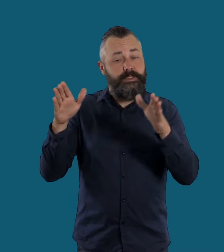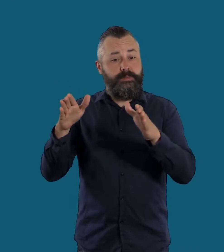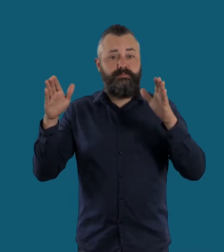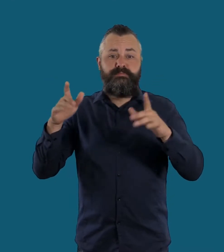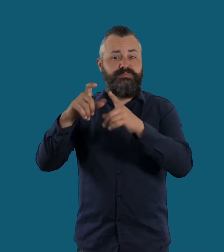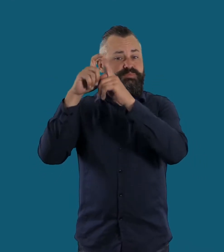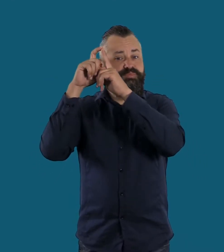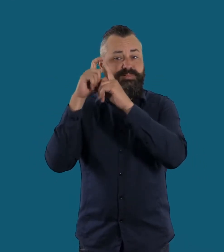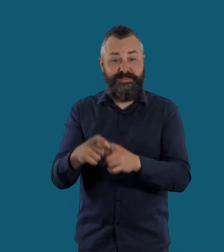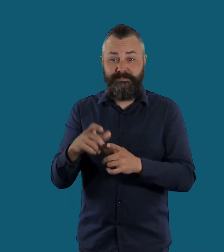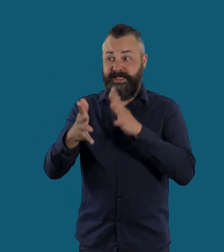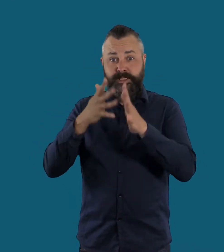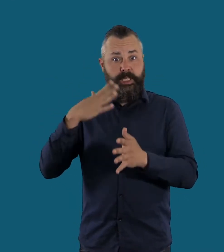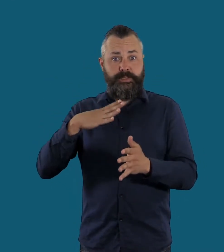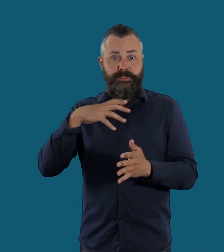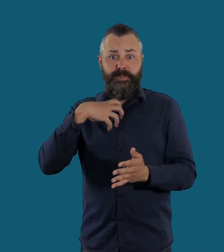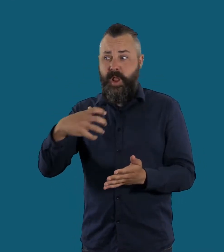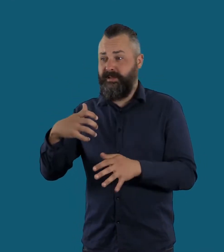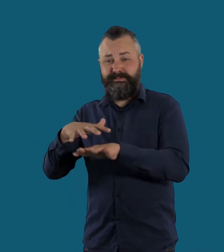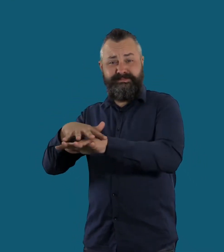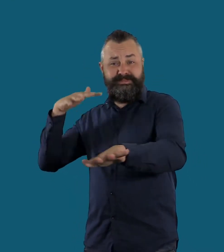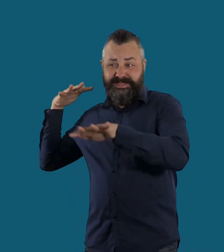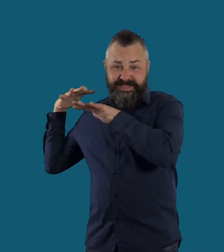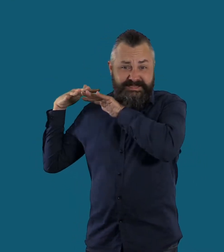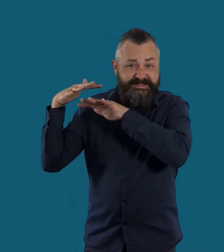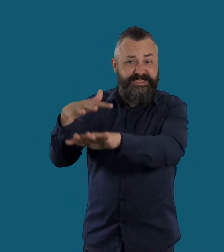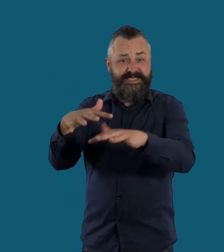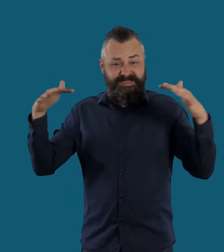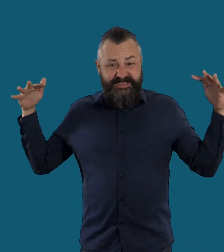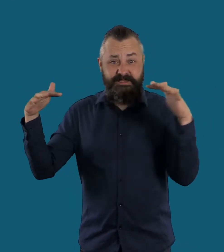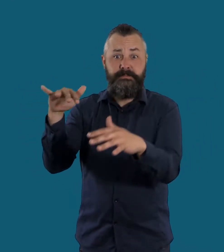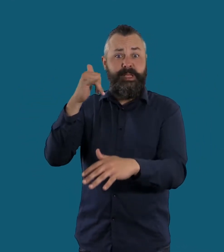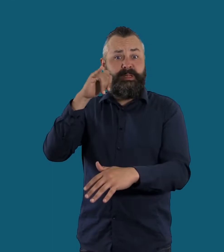and will take significant firefighting resources to bring it under control.